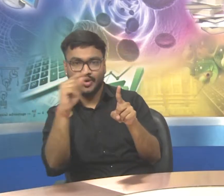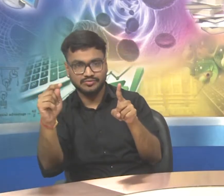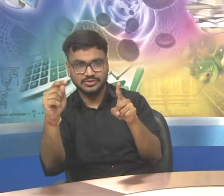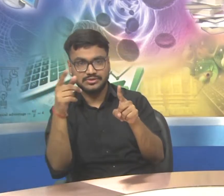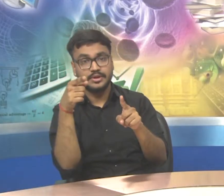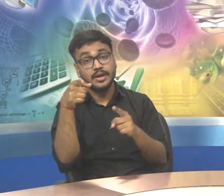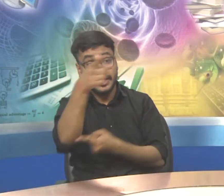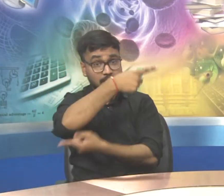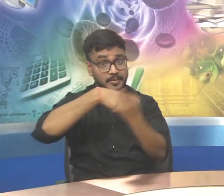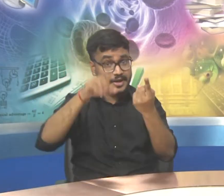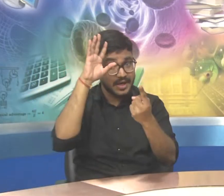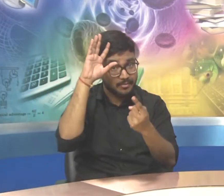multiply by 100.